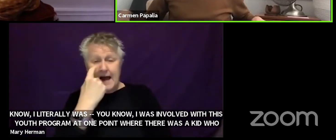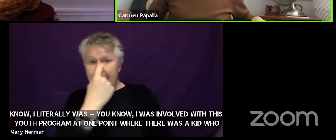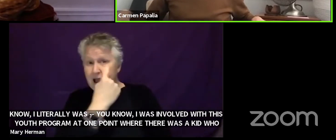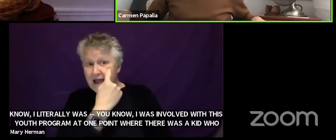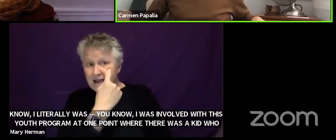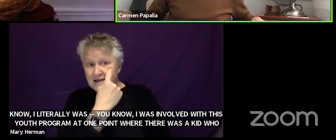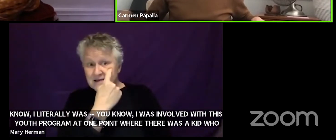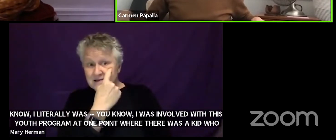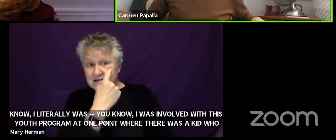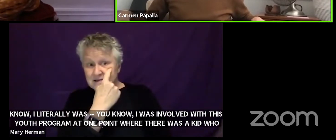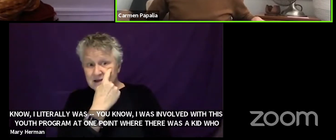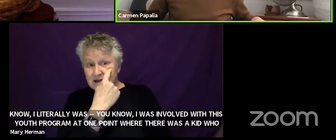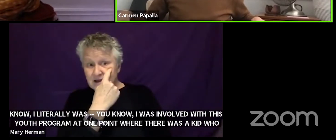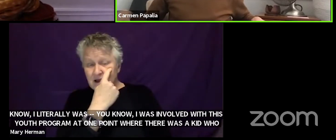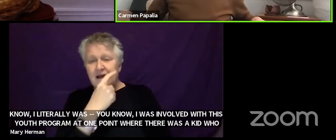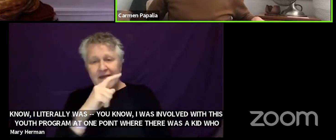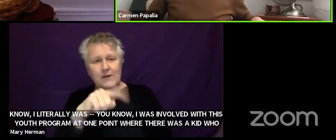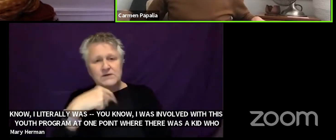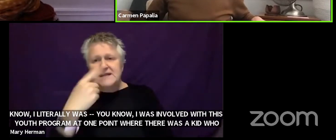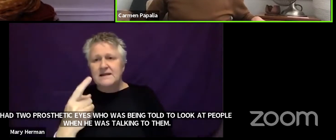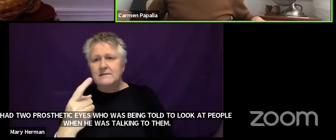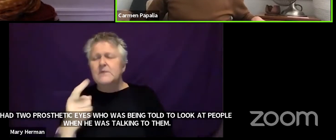he was talking to them. Like